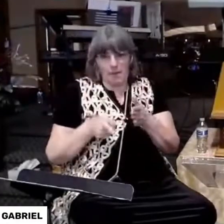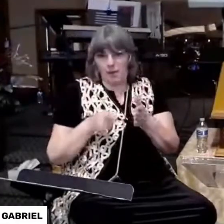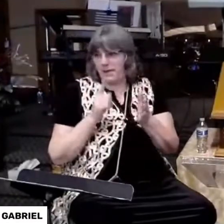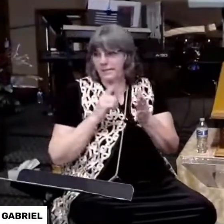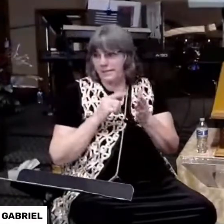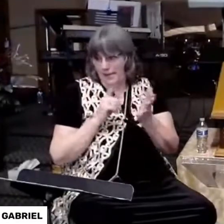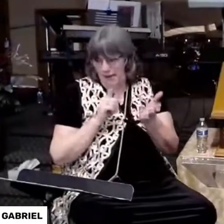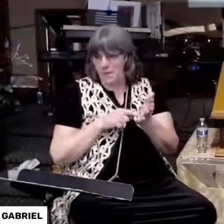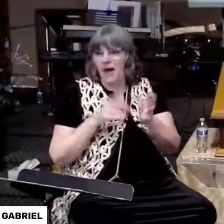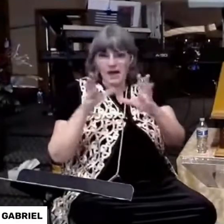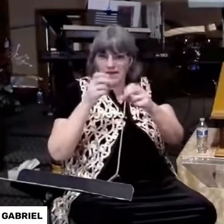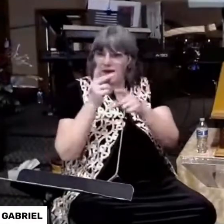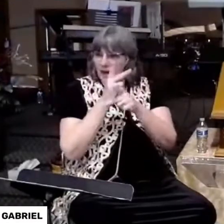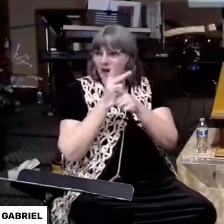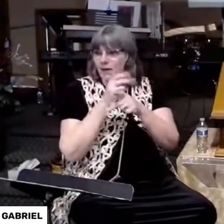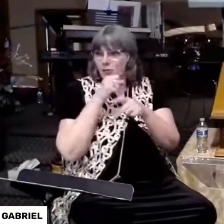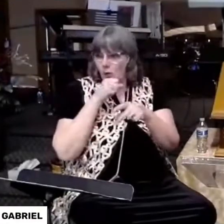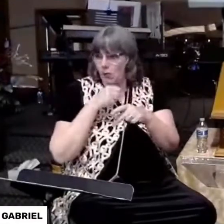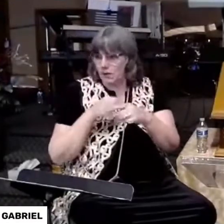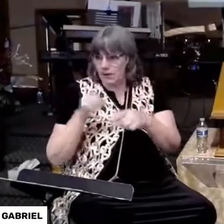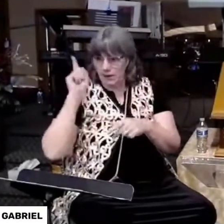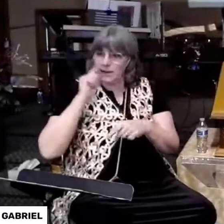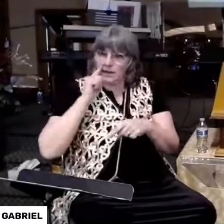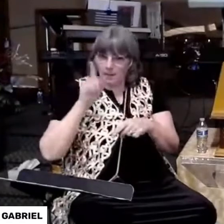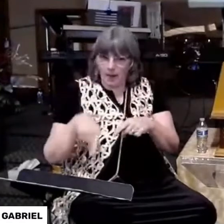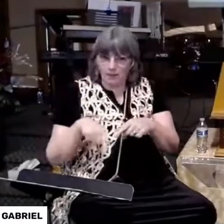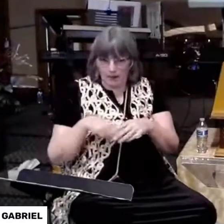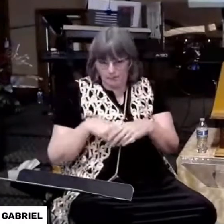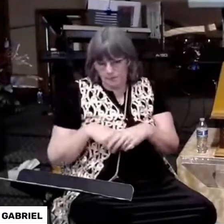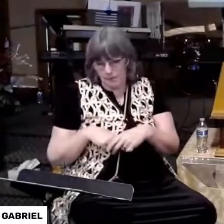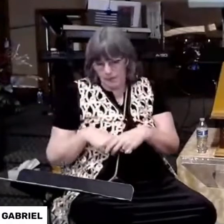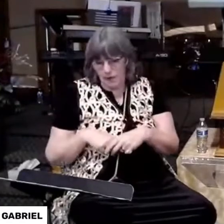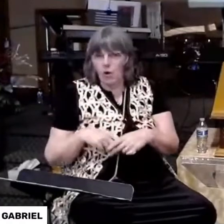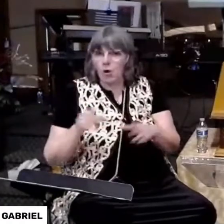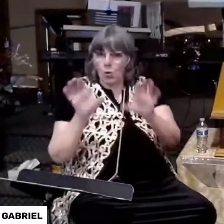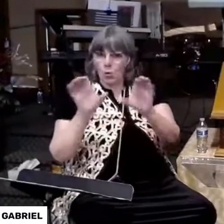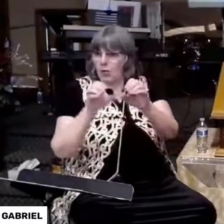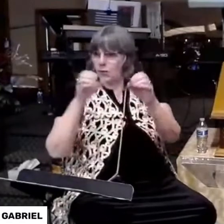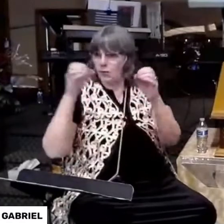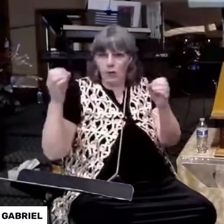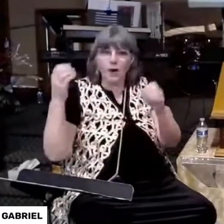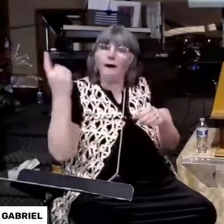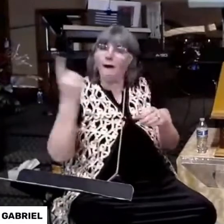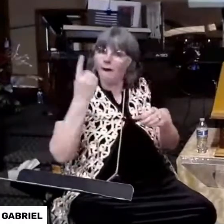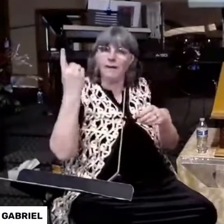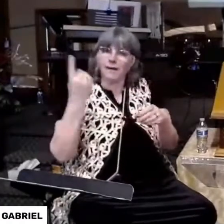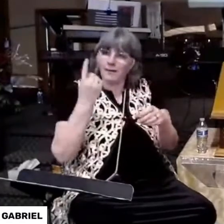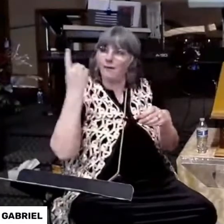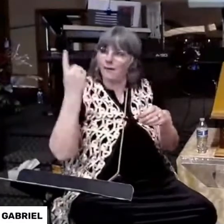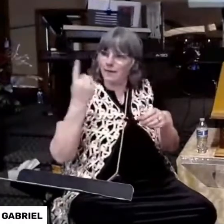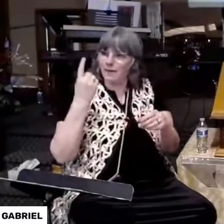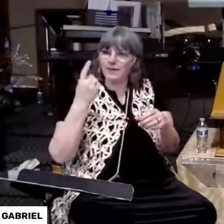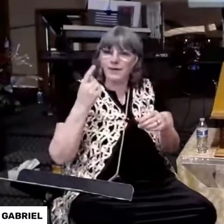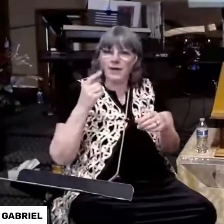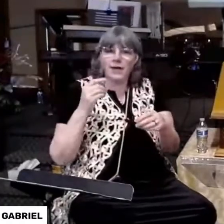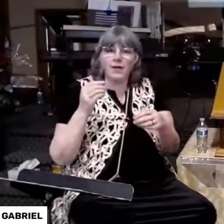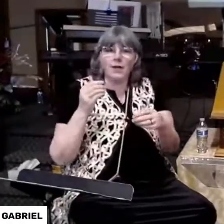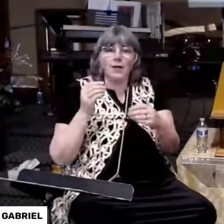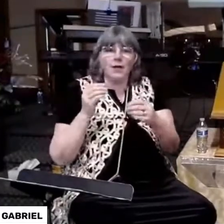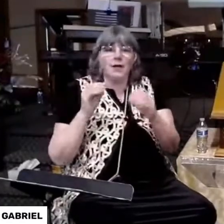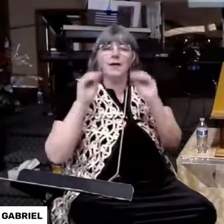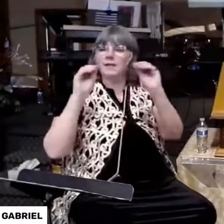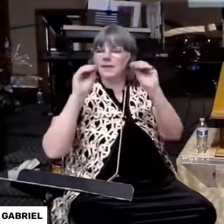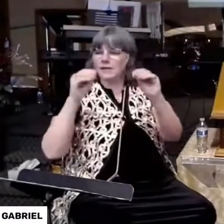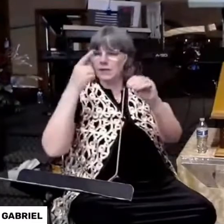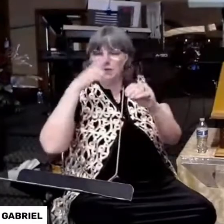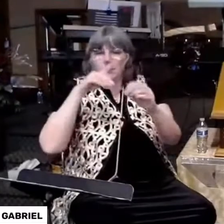takes care of the old. So the Torah really always, always, always advocates for the poor,